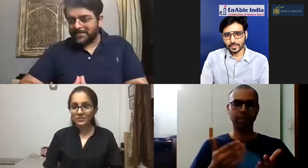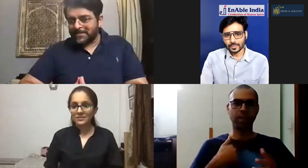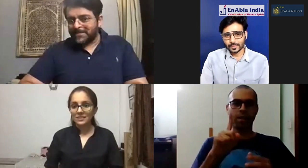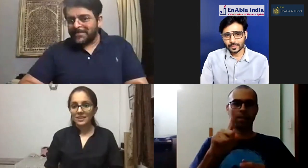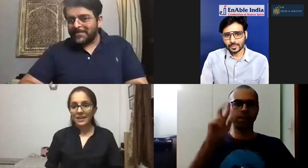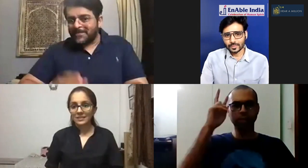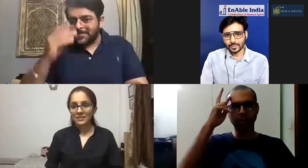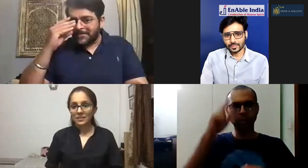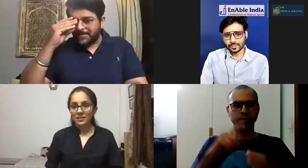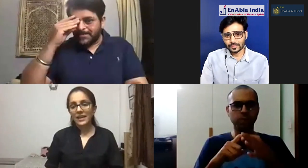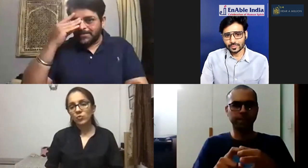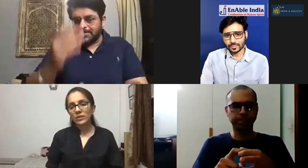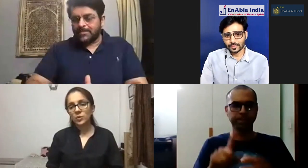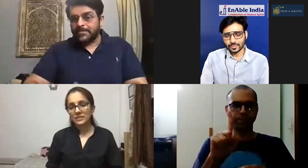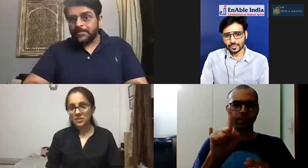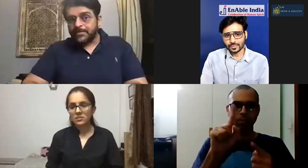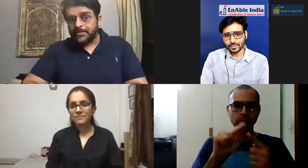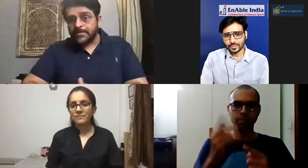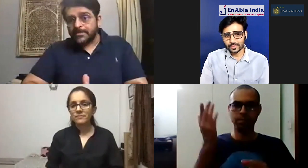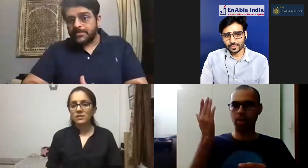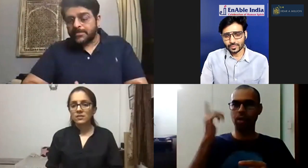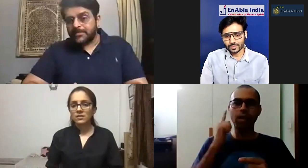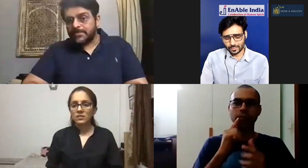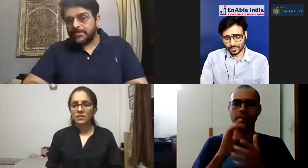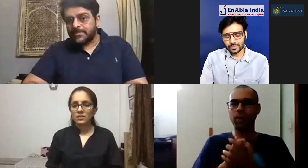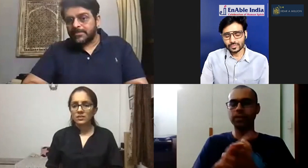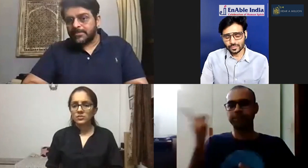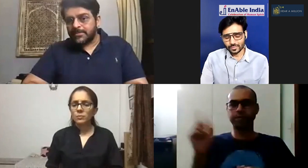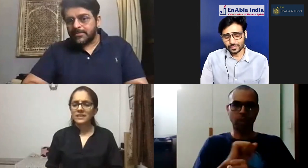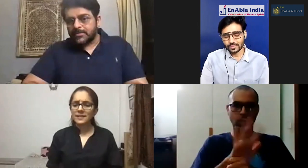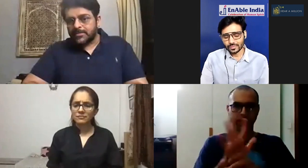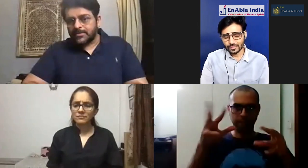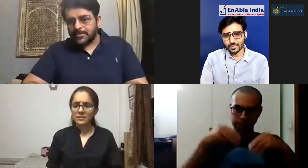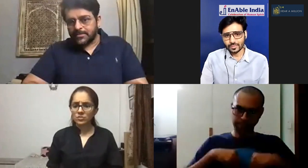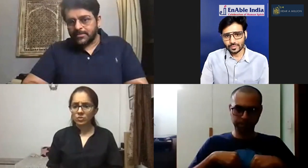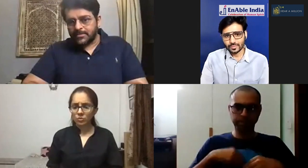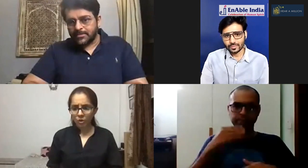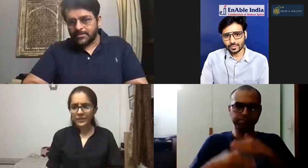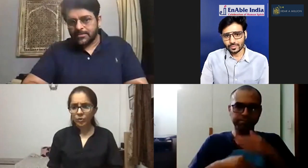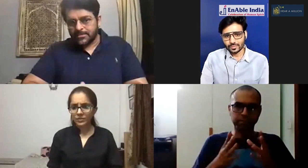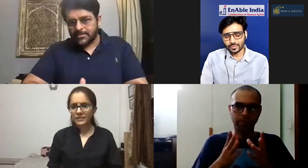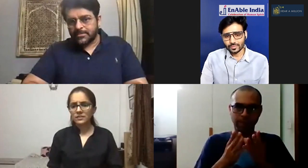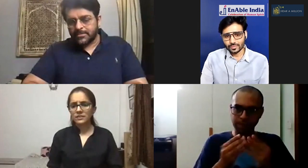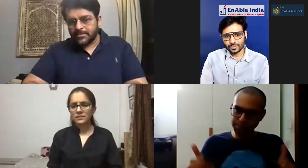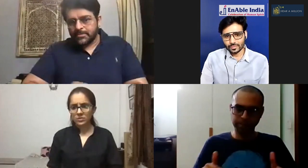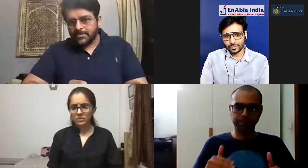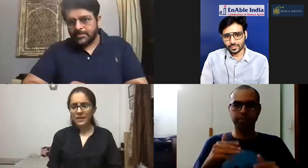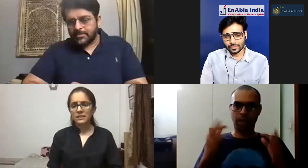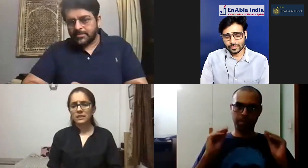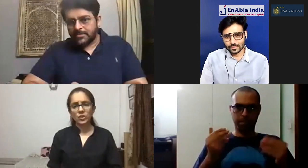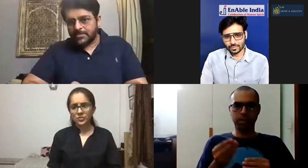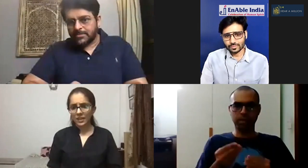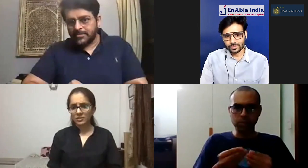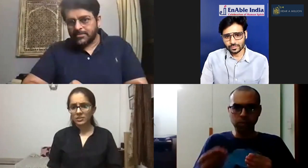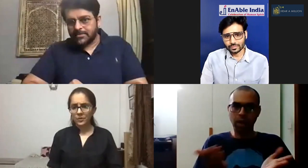much. And I have one question. So, my deaf friends, you know, who got COVID, and